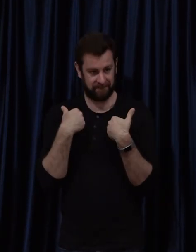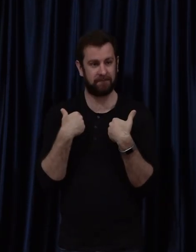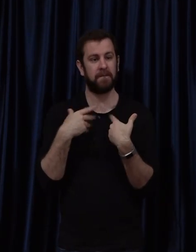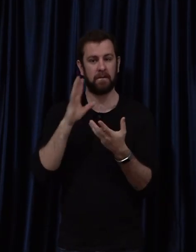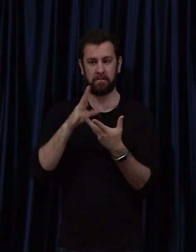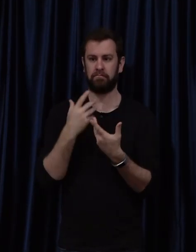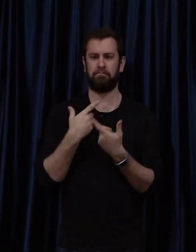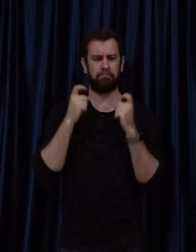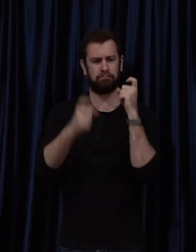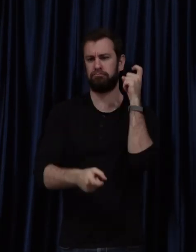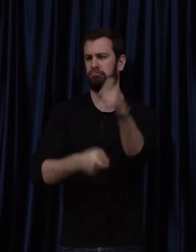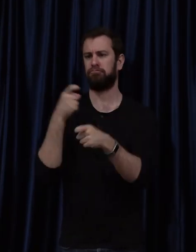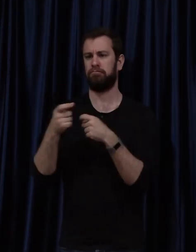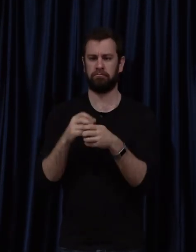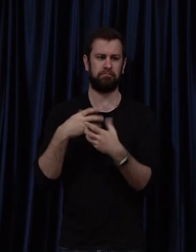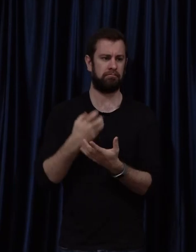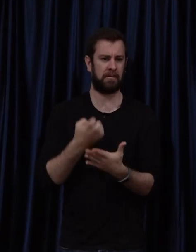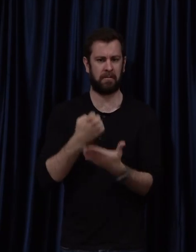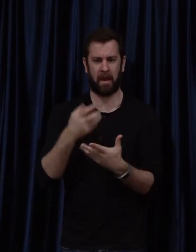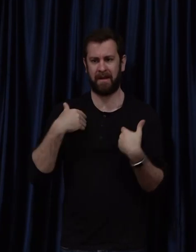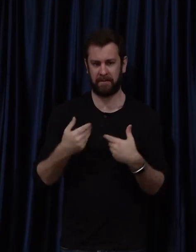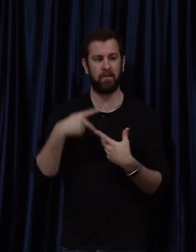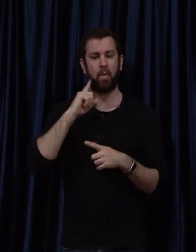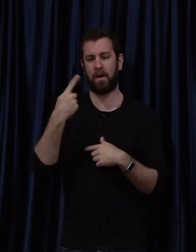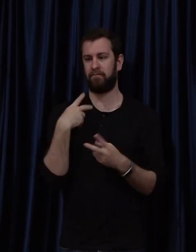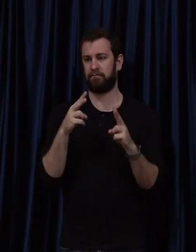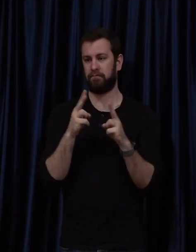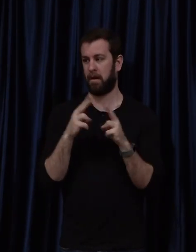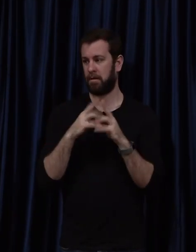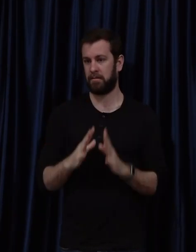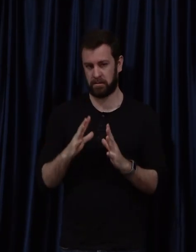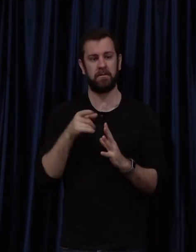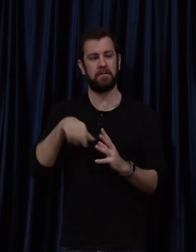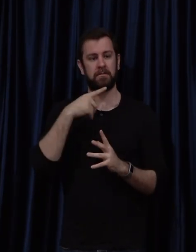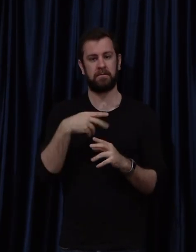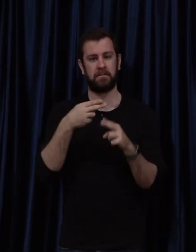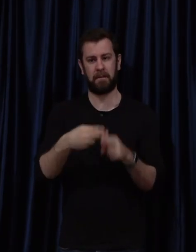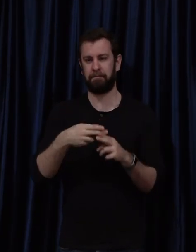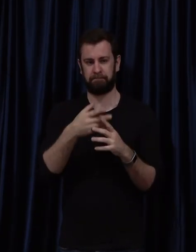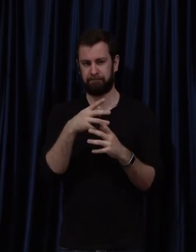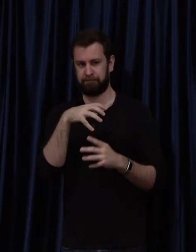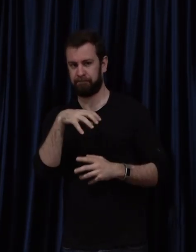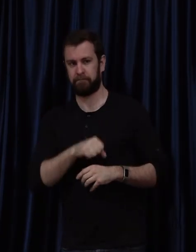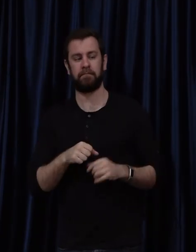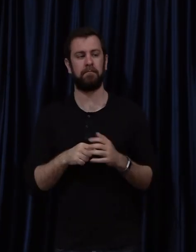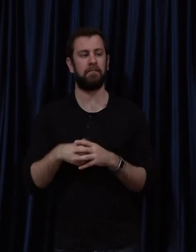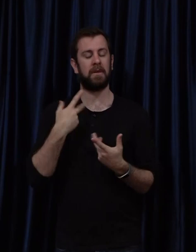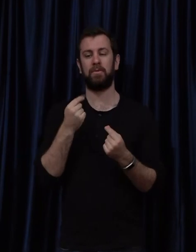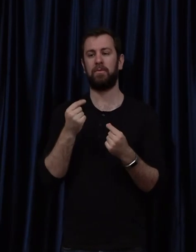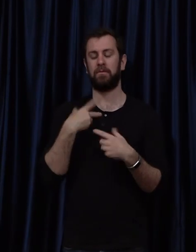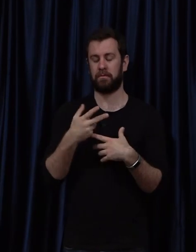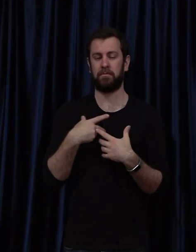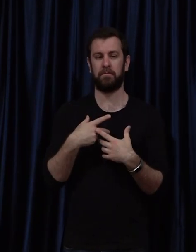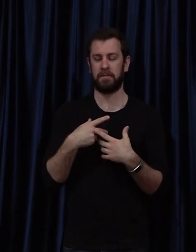they donated in large amounts. And there was a companion by the name of Ulbah radiyallahu anhu. He got up by night. He said,